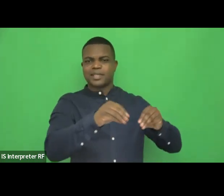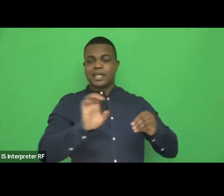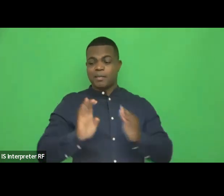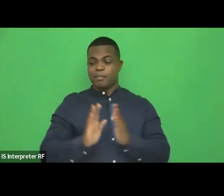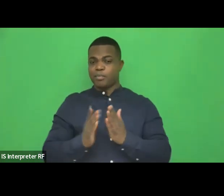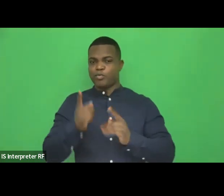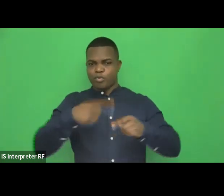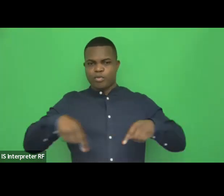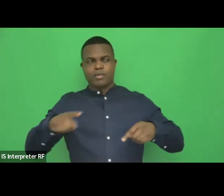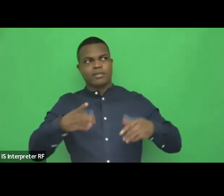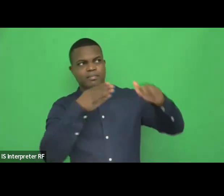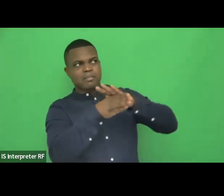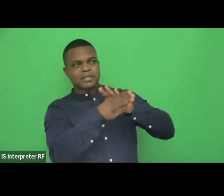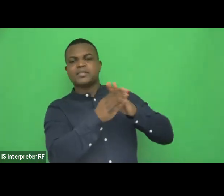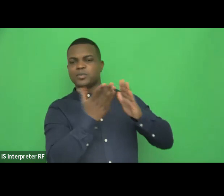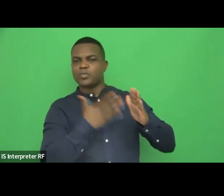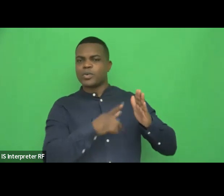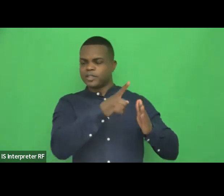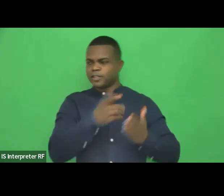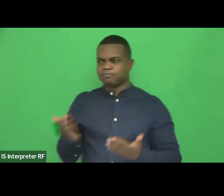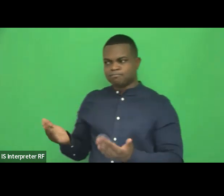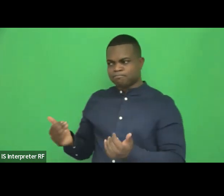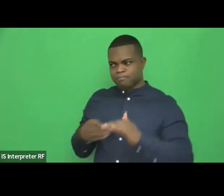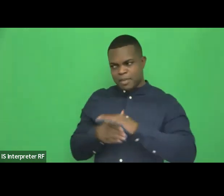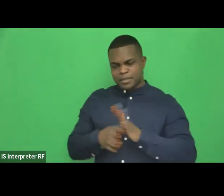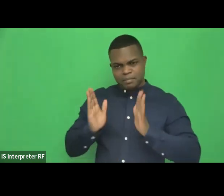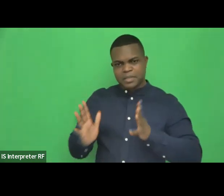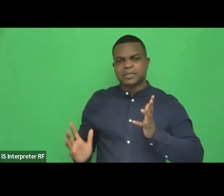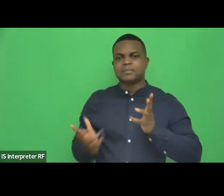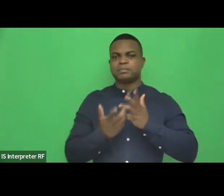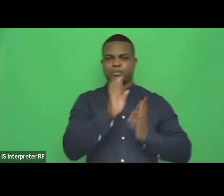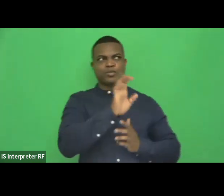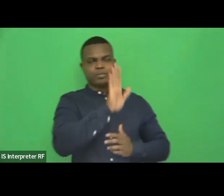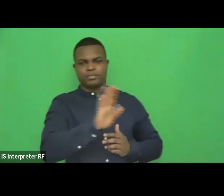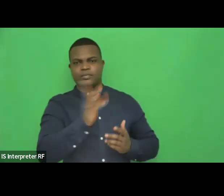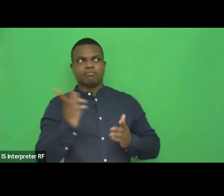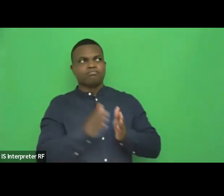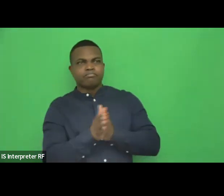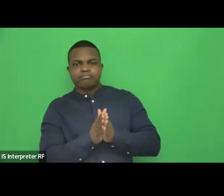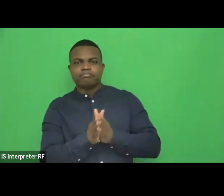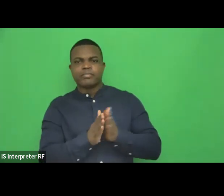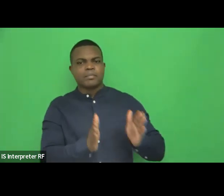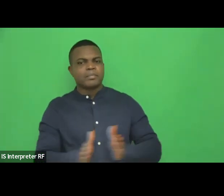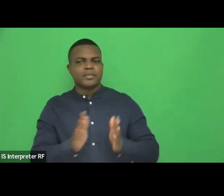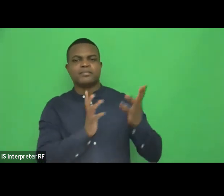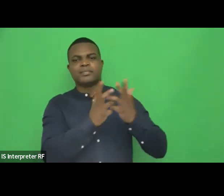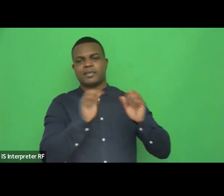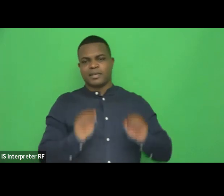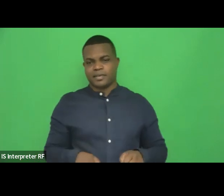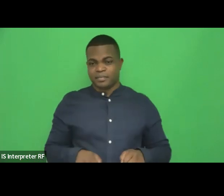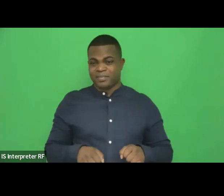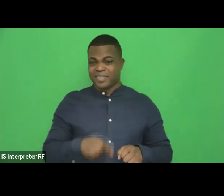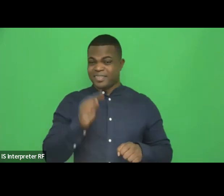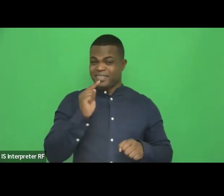accessible? And we believe it'll be really important for people to be able to buy and borrow with confidence. So watch out for